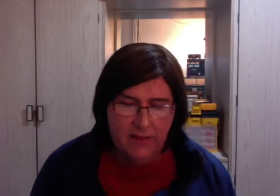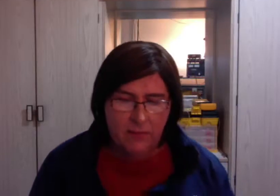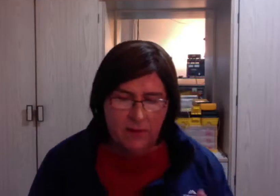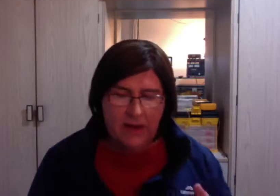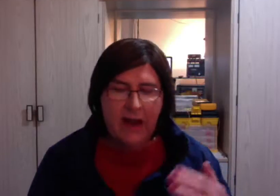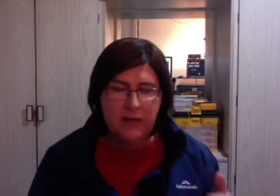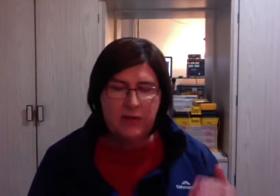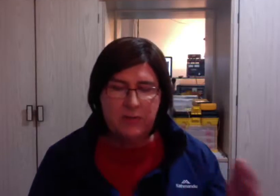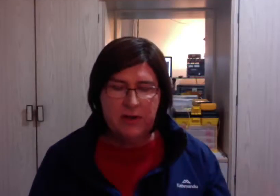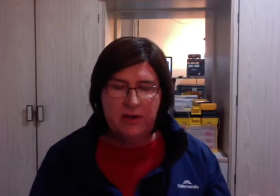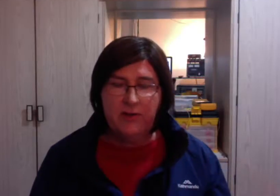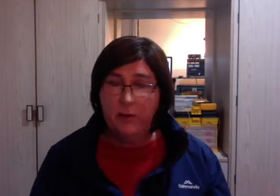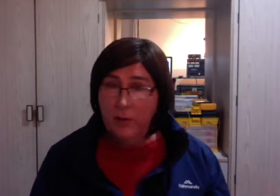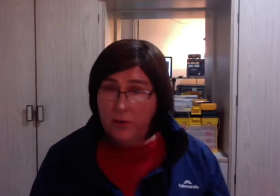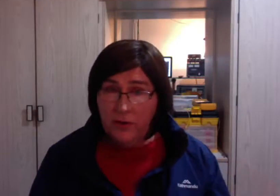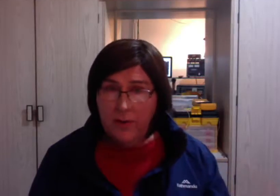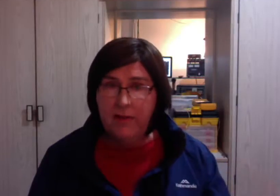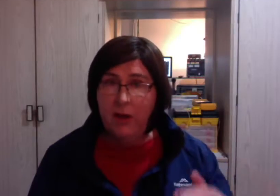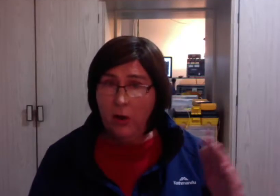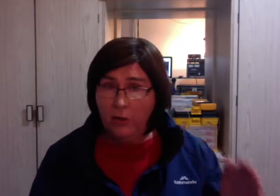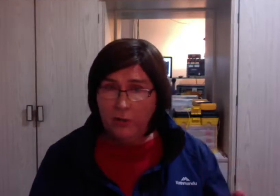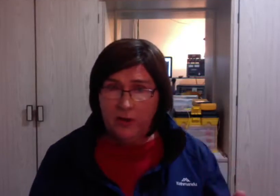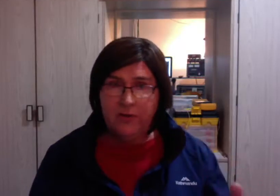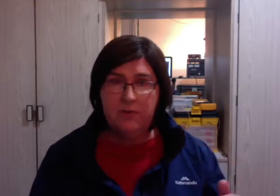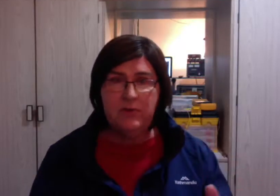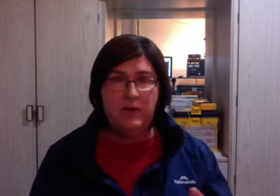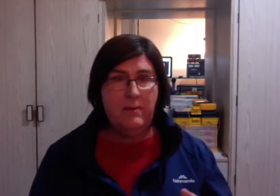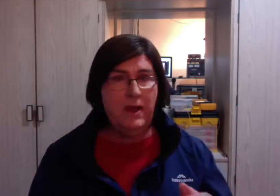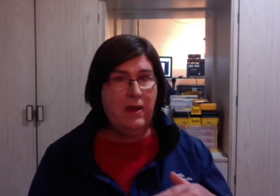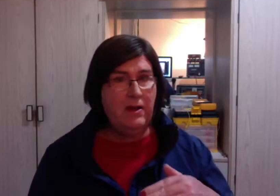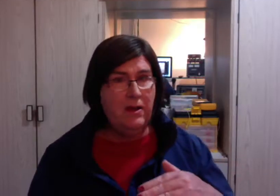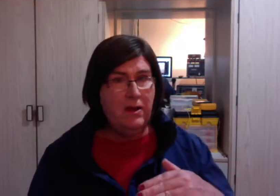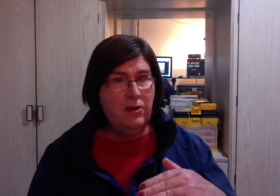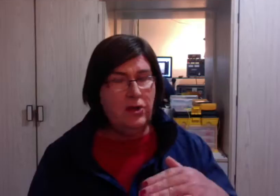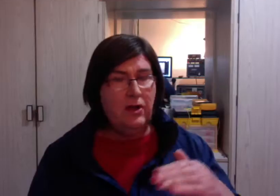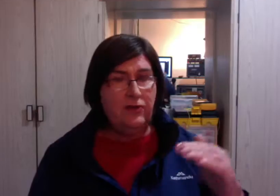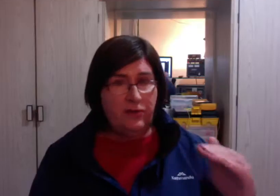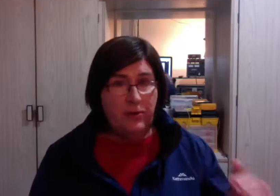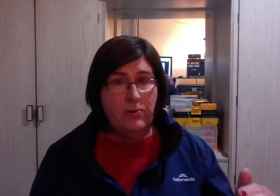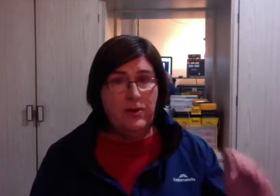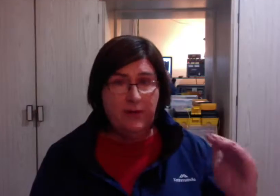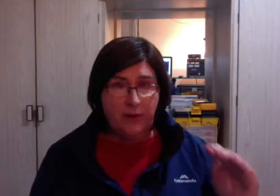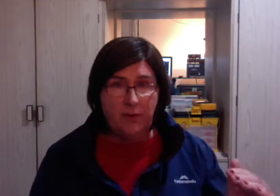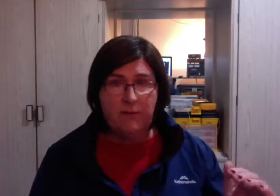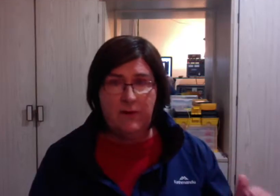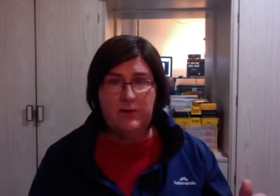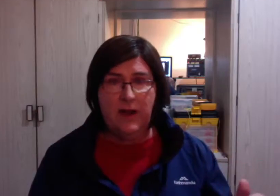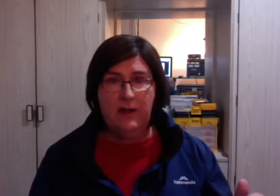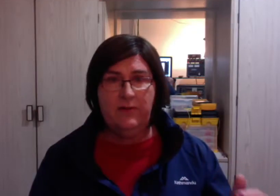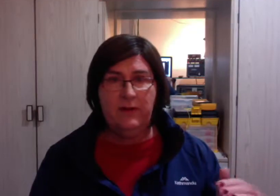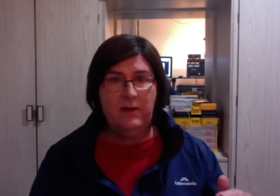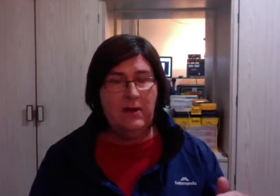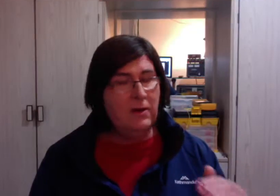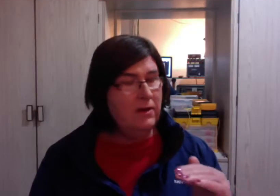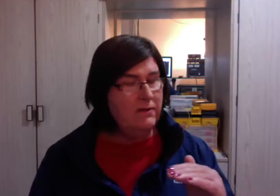we'll allow you to bring that. So I'm talking about the ultimates. I'm talking about, you know, serious off-road trailers. If it's